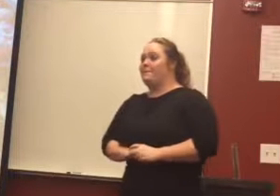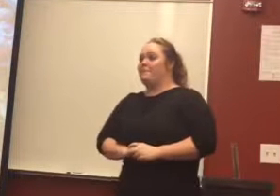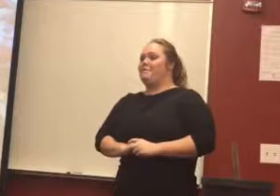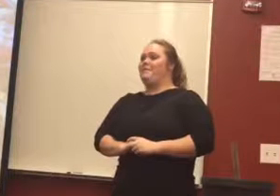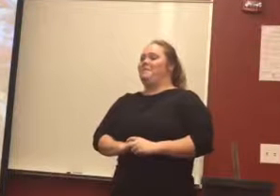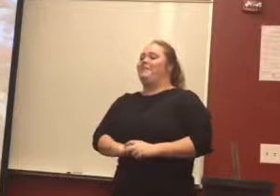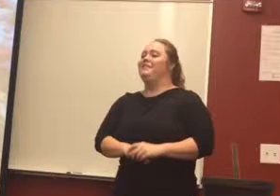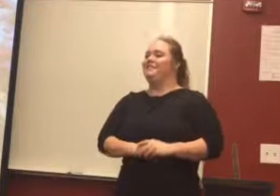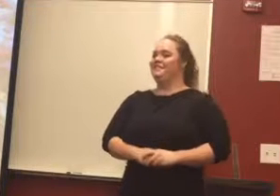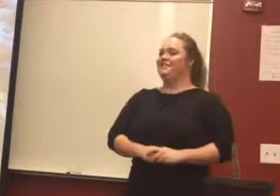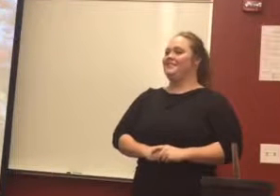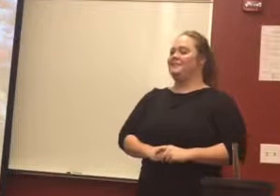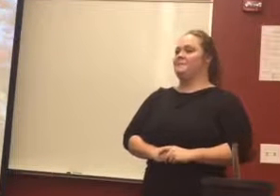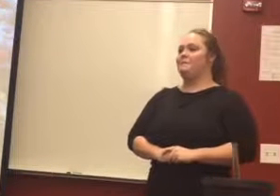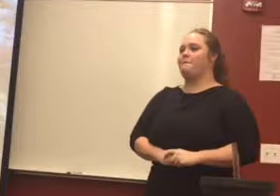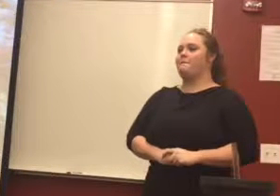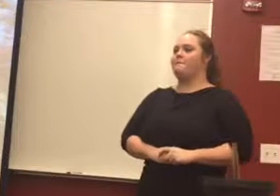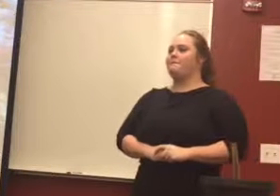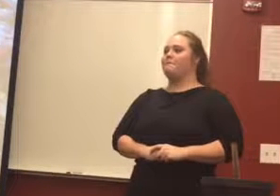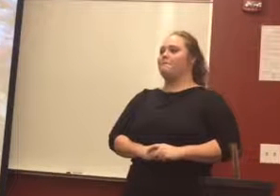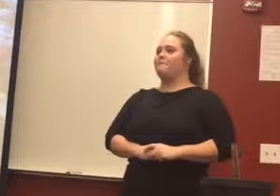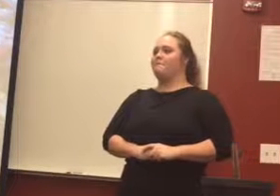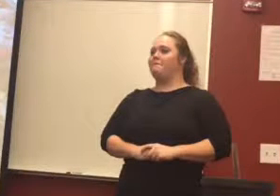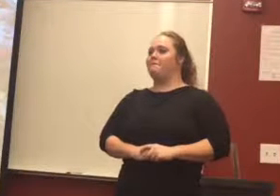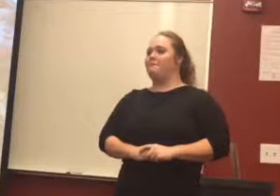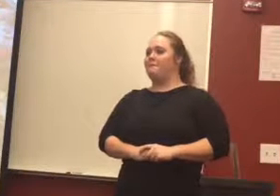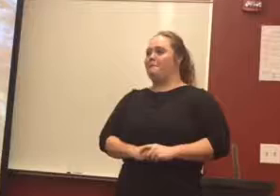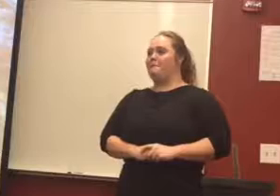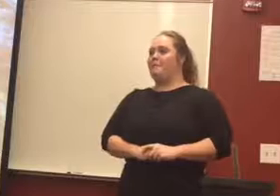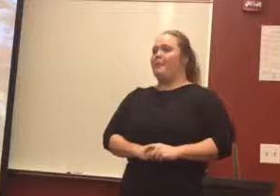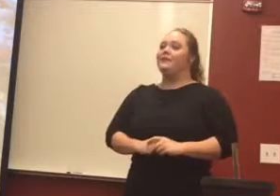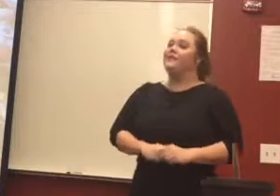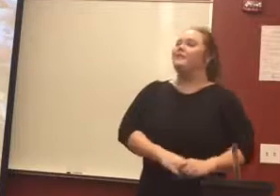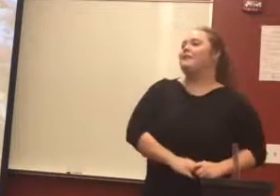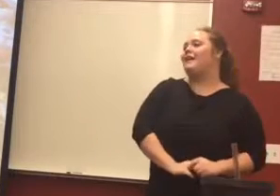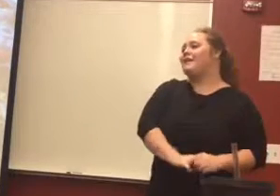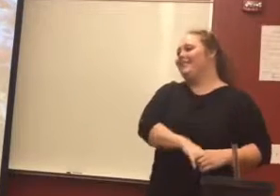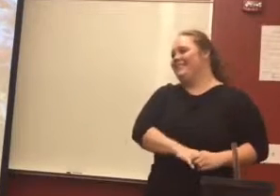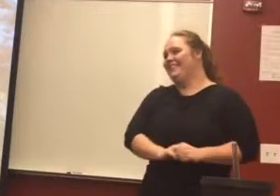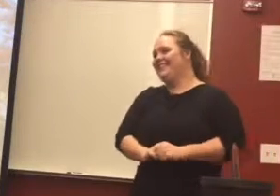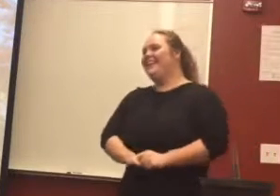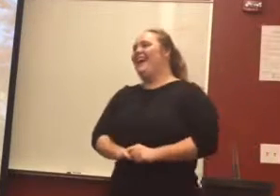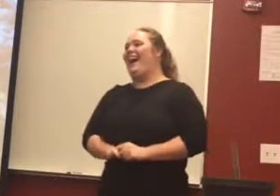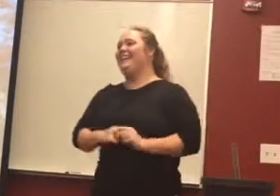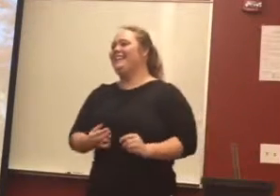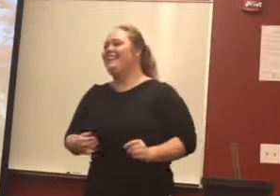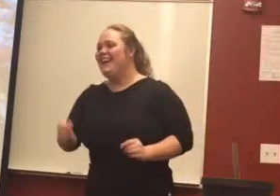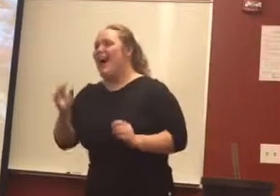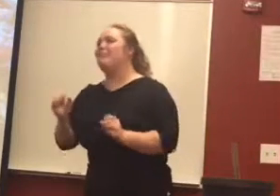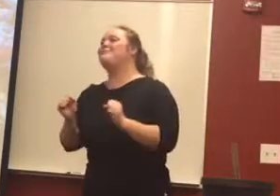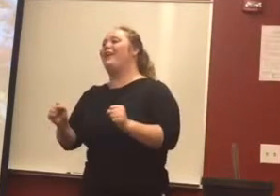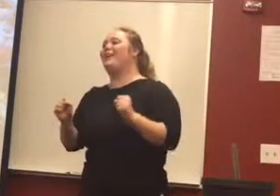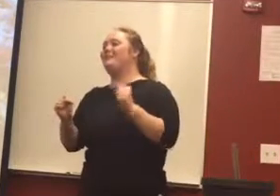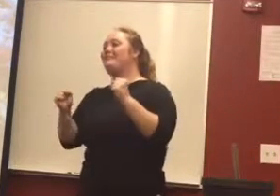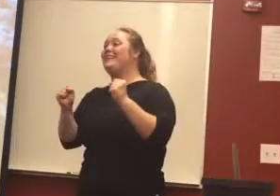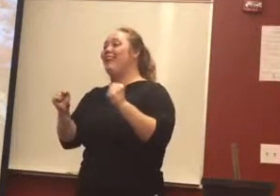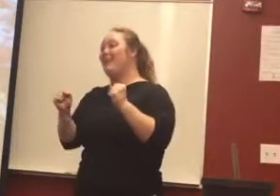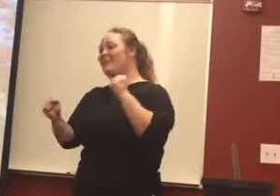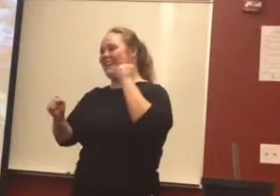all, I'm loving your ethic. I think you're doing great mashing everything, but you are not looking at people. No, I'm not. I'm trying really hard, and